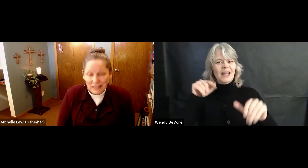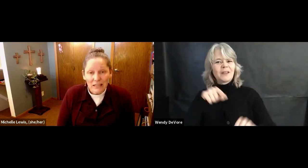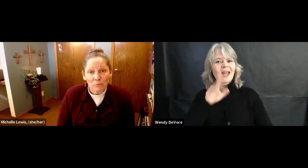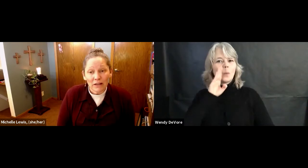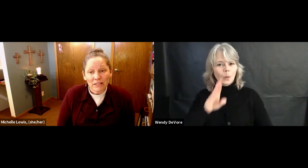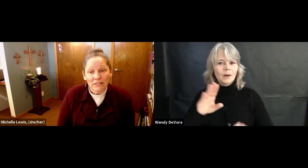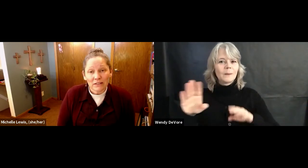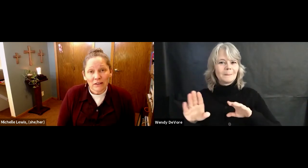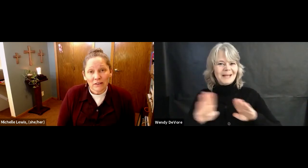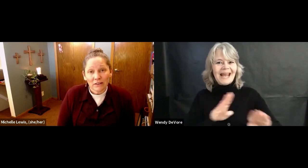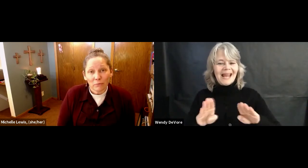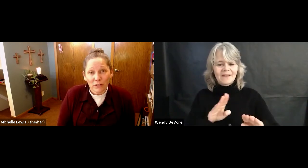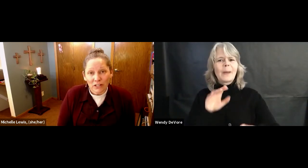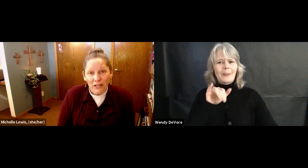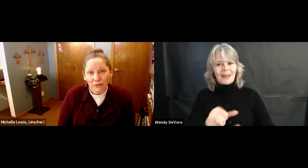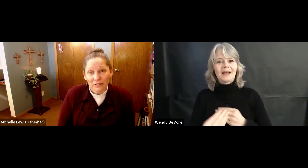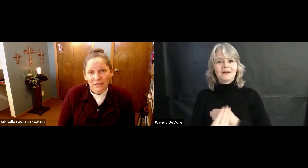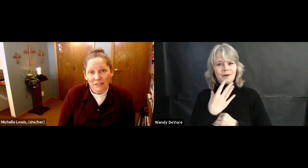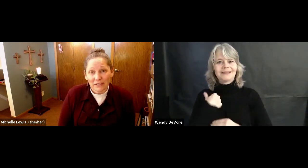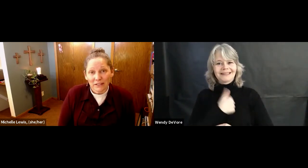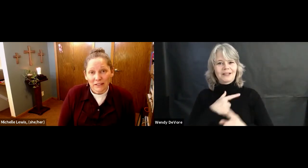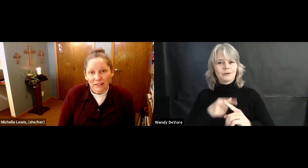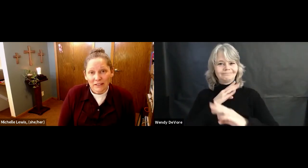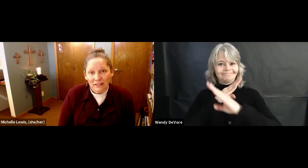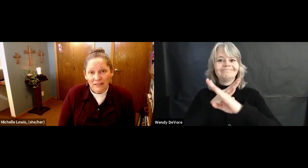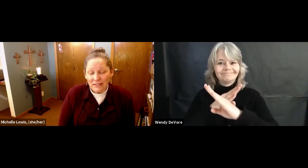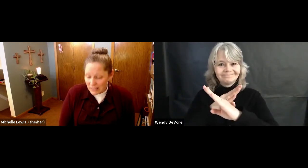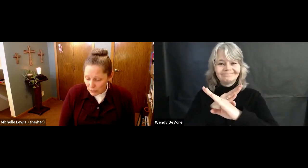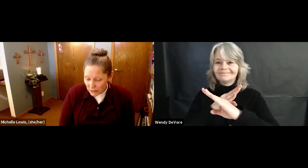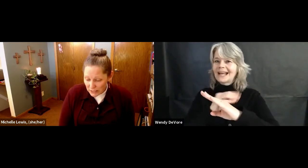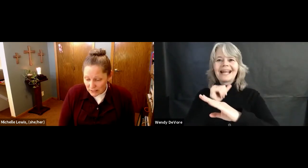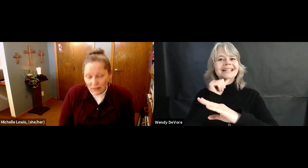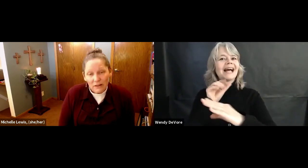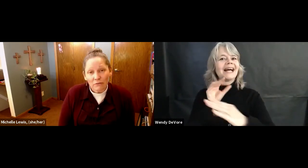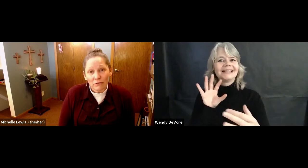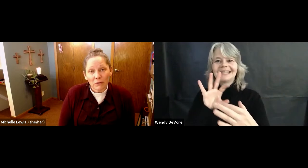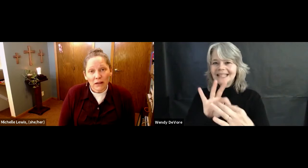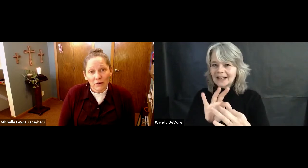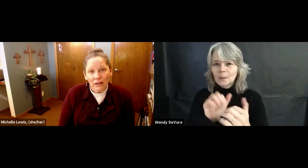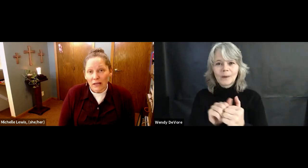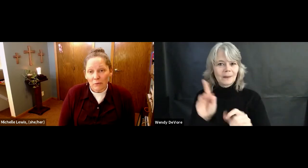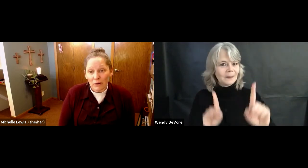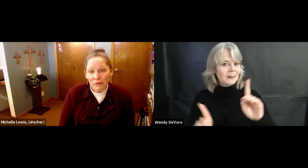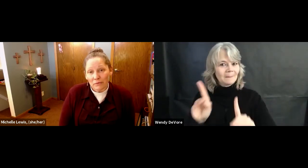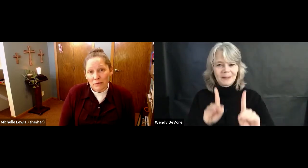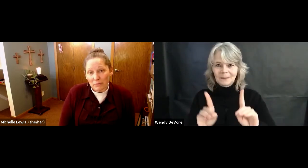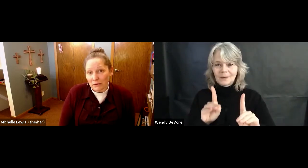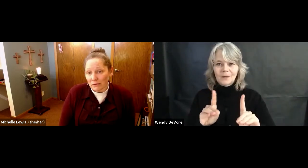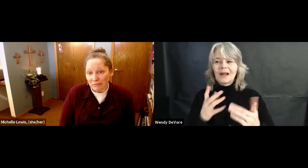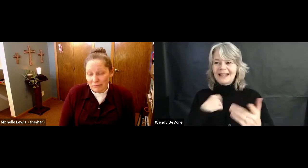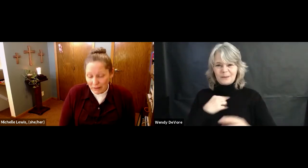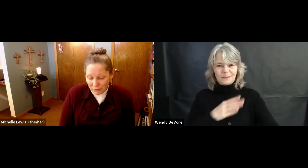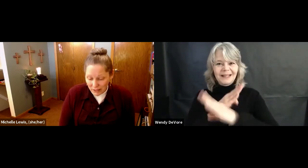They keep us from reaching out. They keep us from caring about the